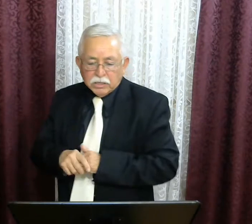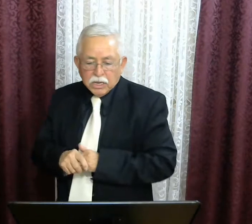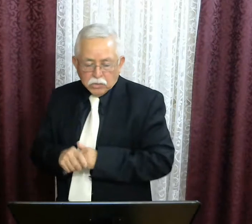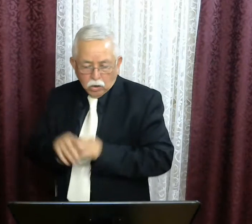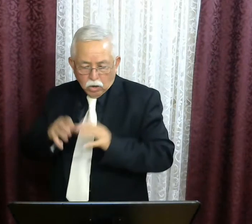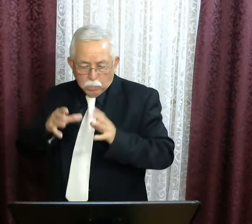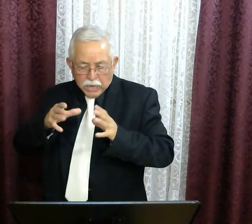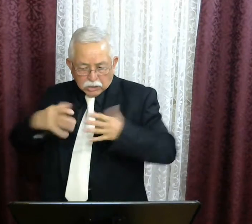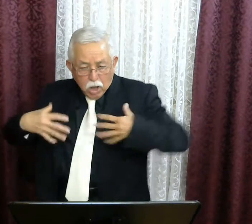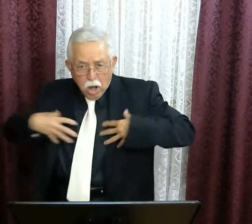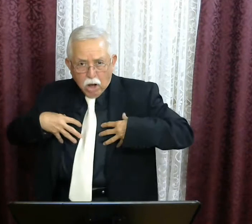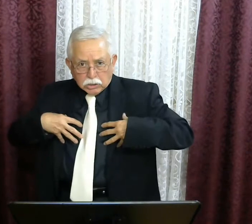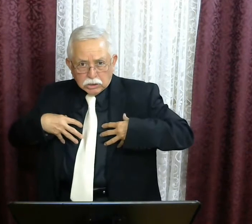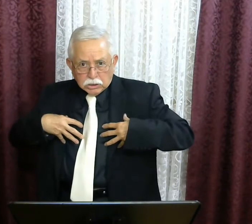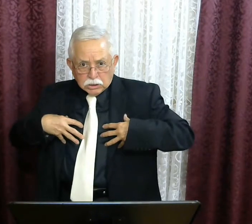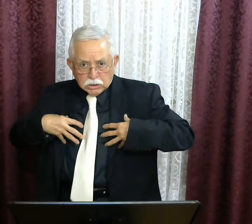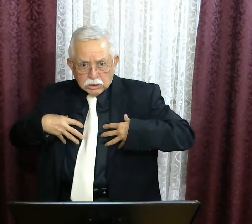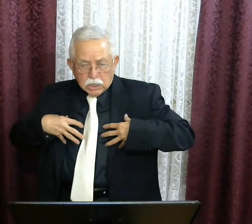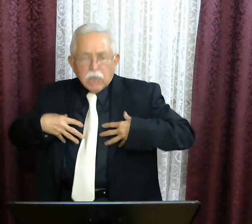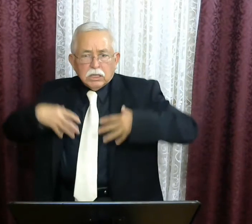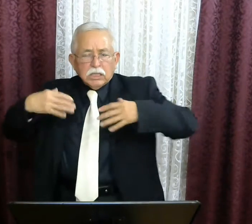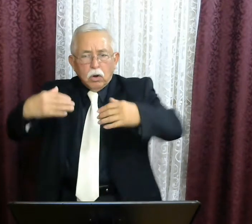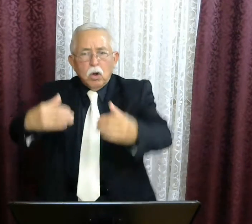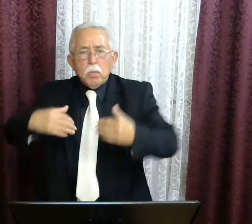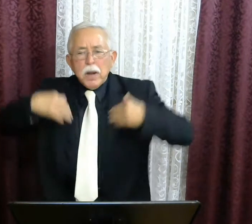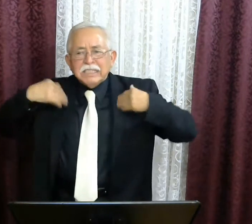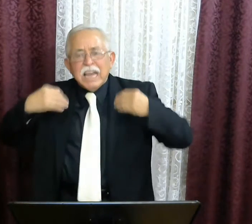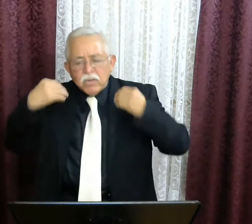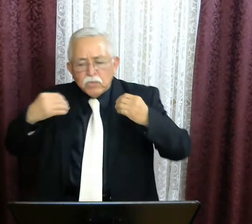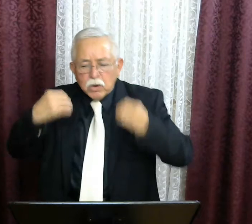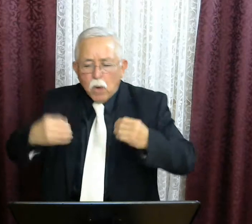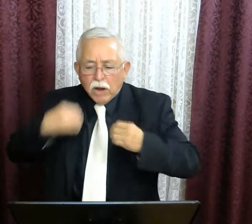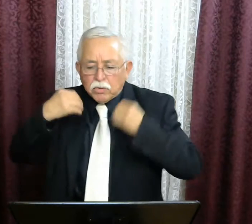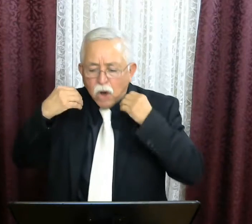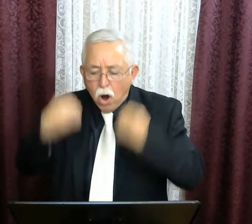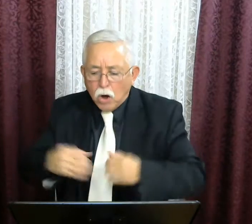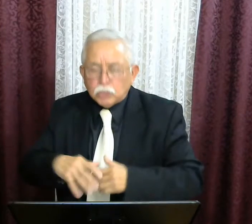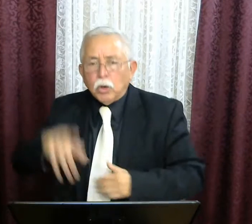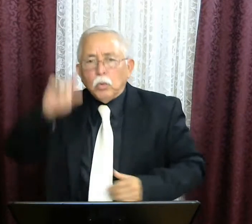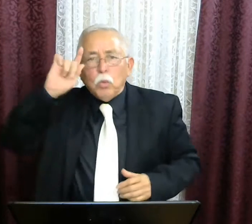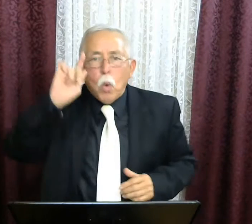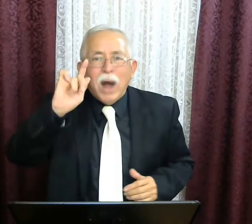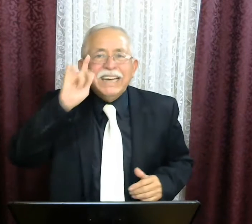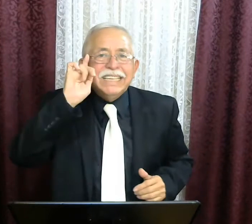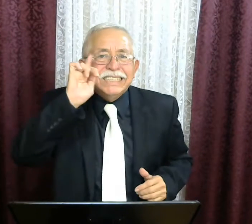the Lord bless us. The Lord bless every one of us with one